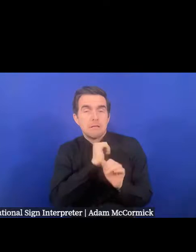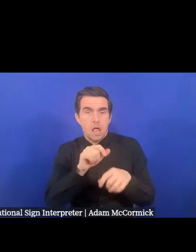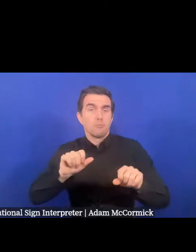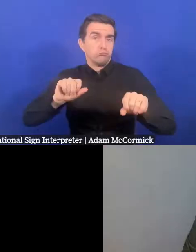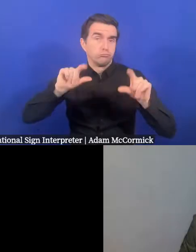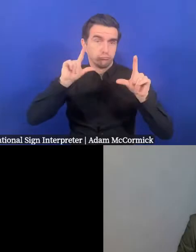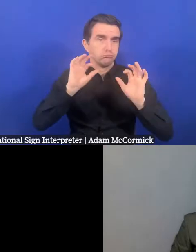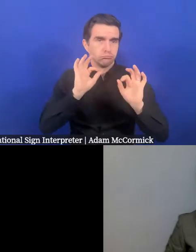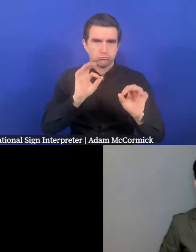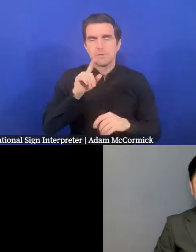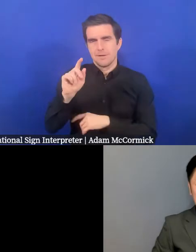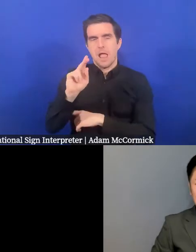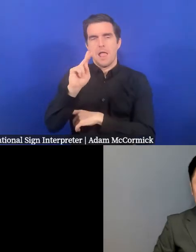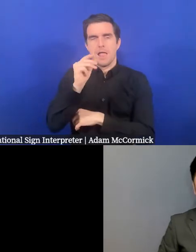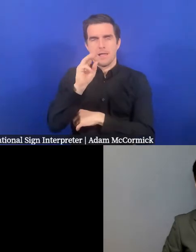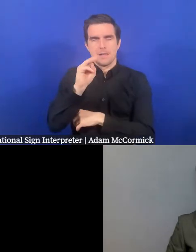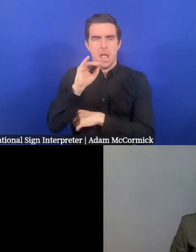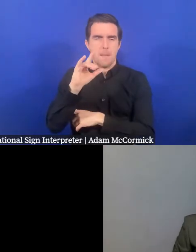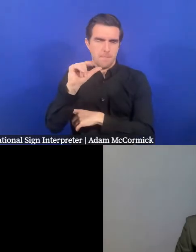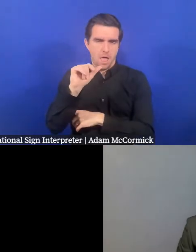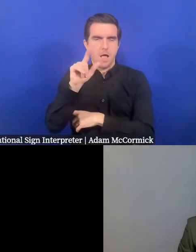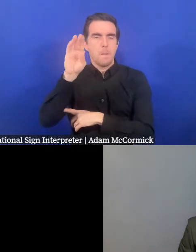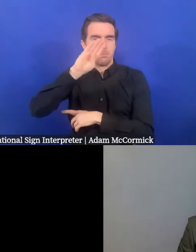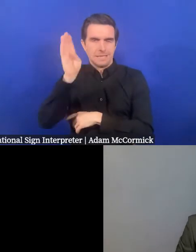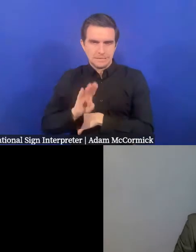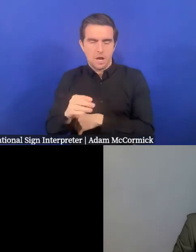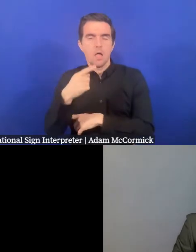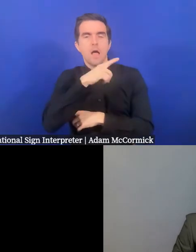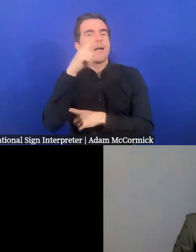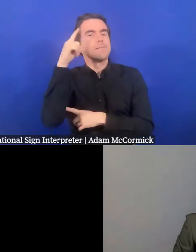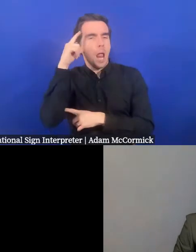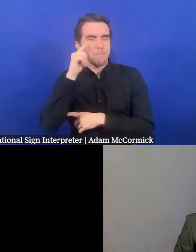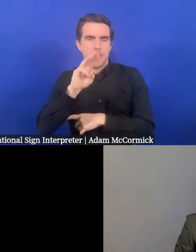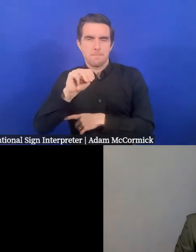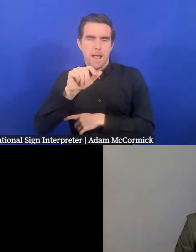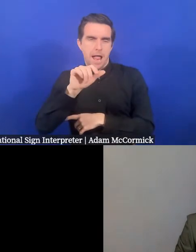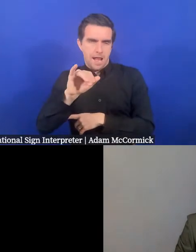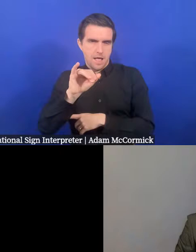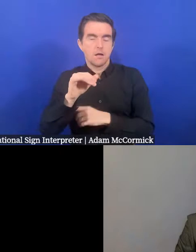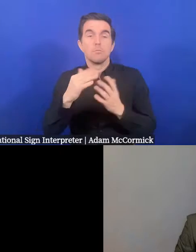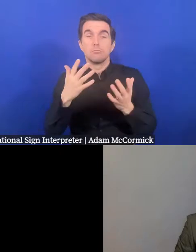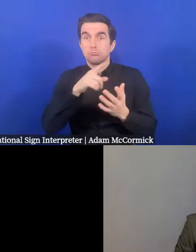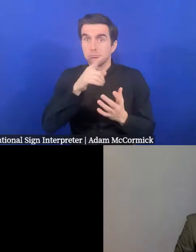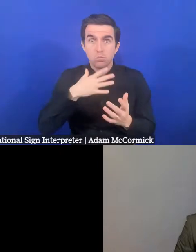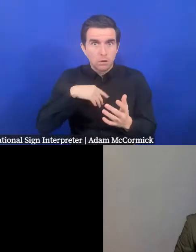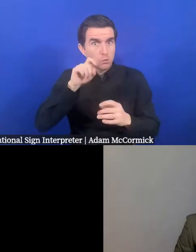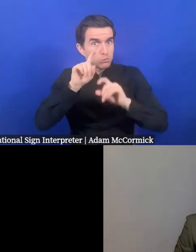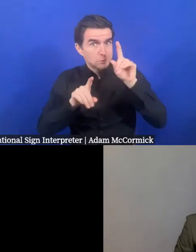guidelines.